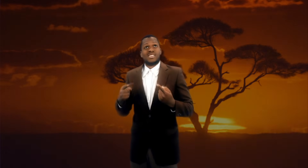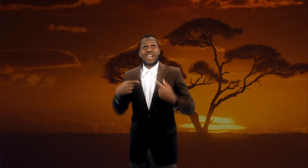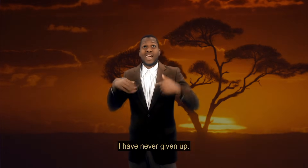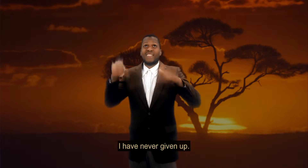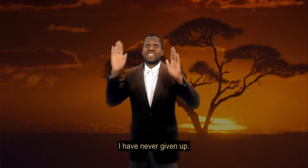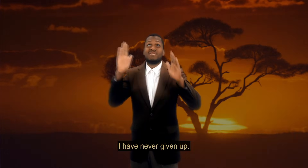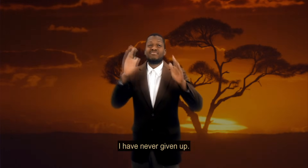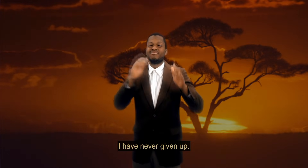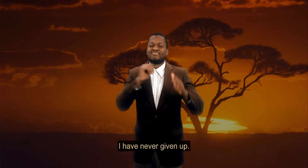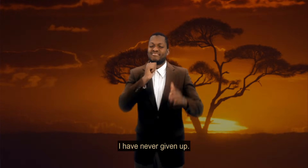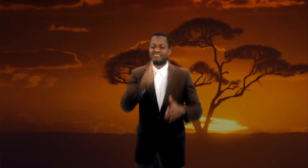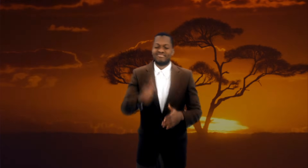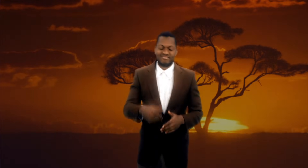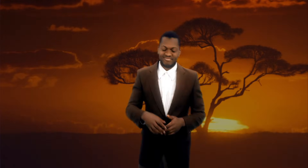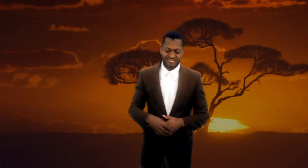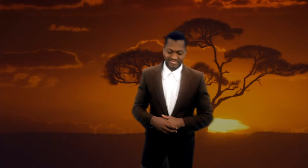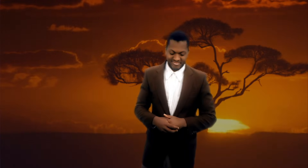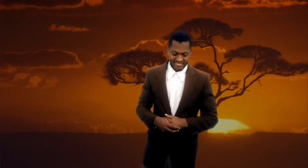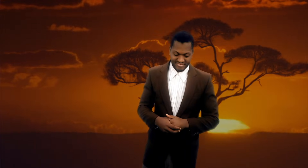I have never given up.